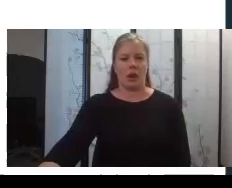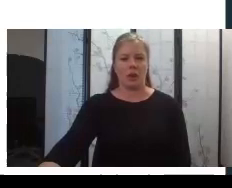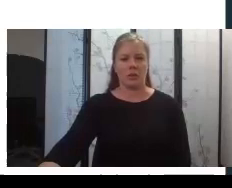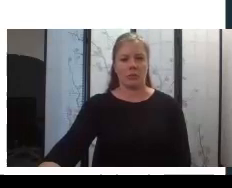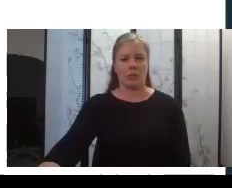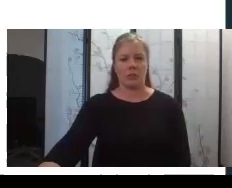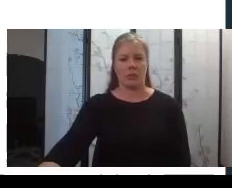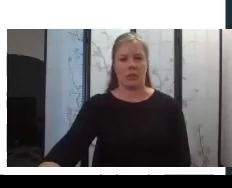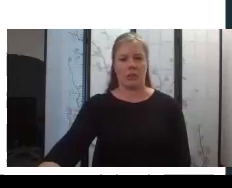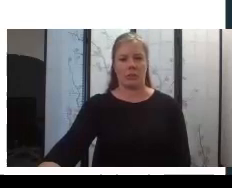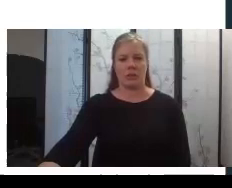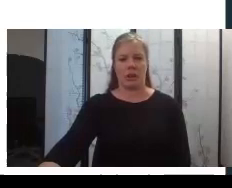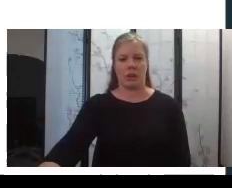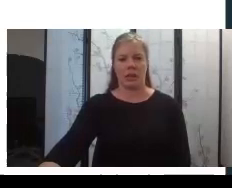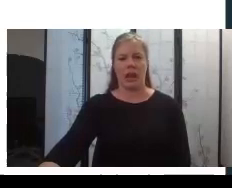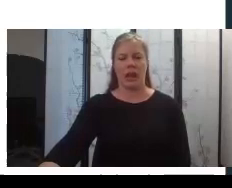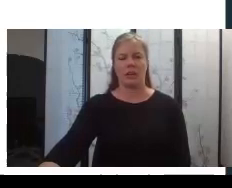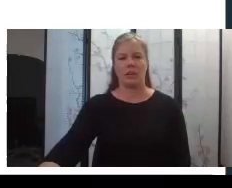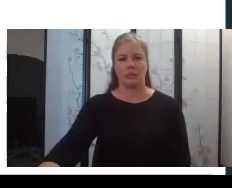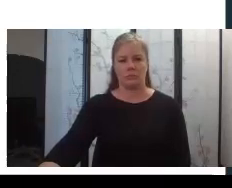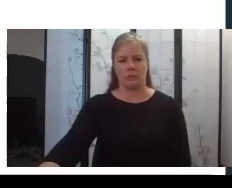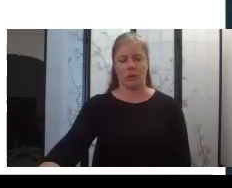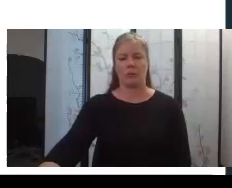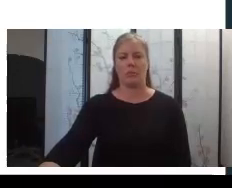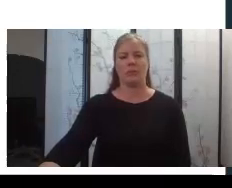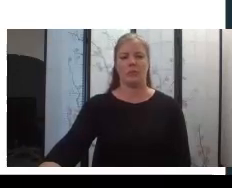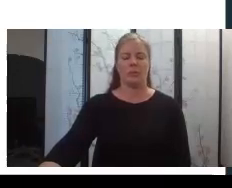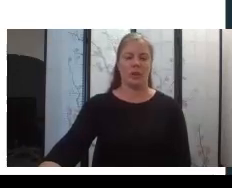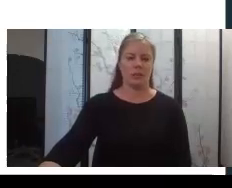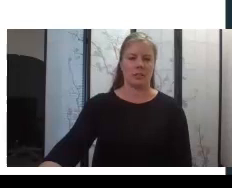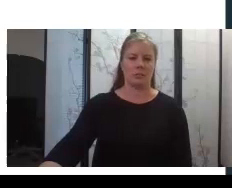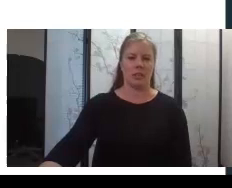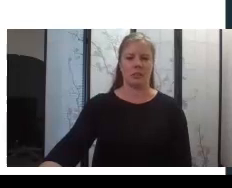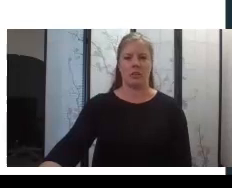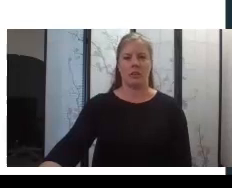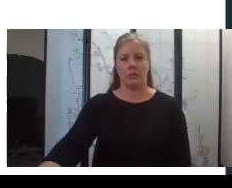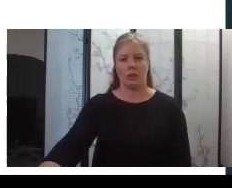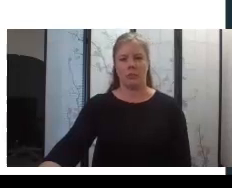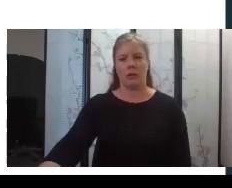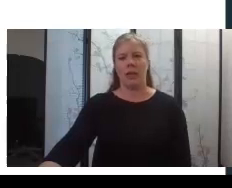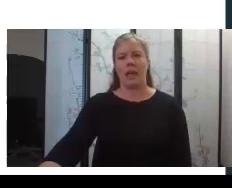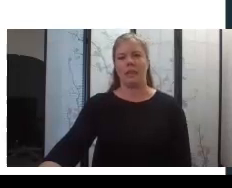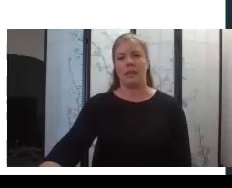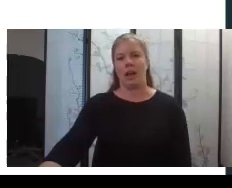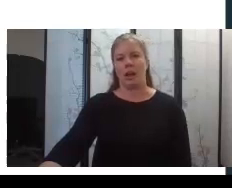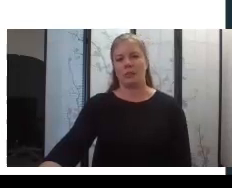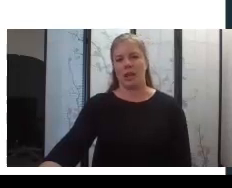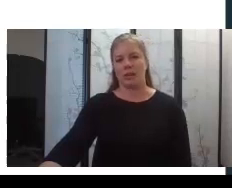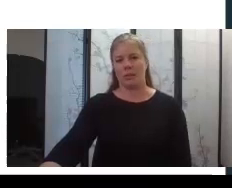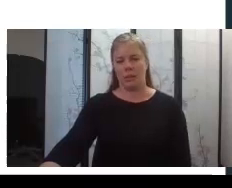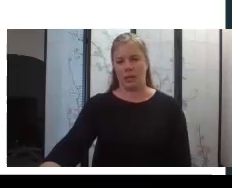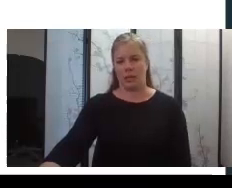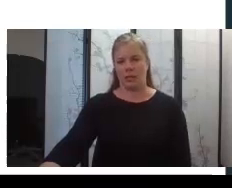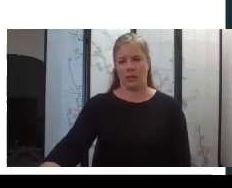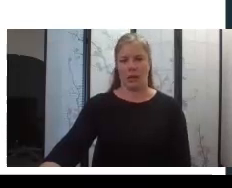with our subject over here, we've got our cat, verb, so we've got subject, verb, and then